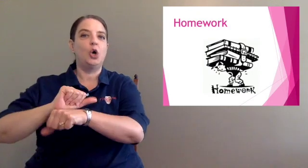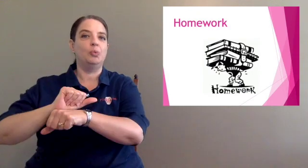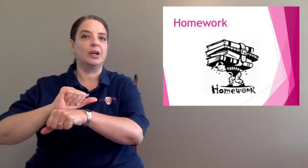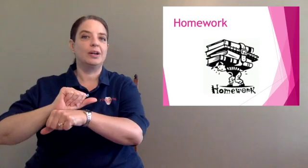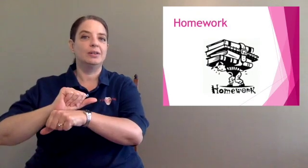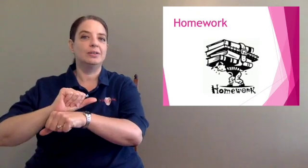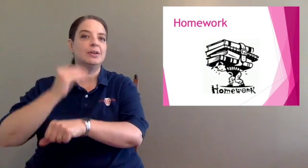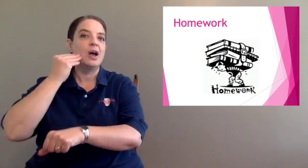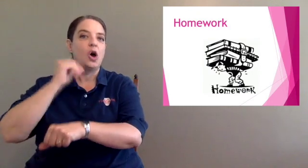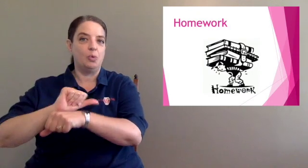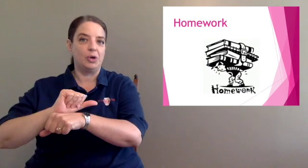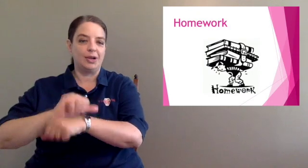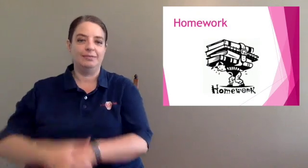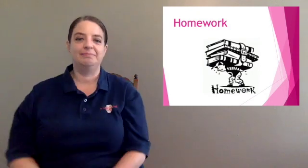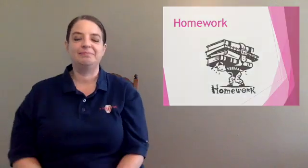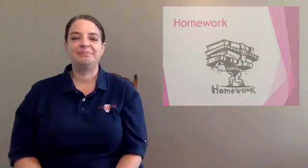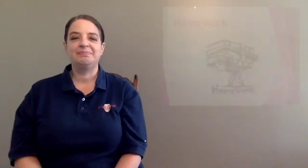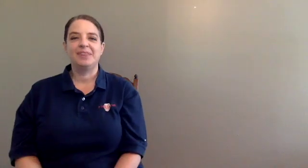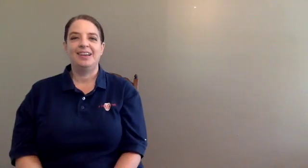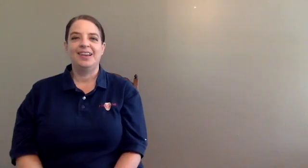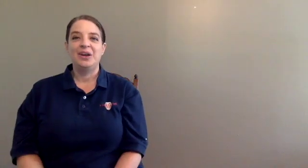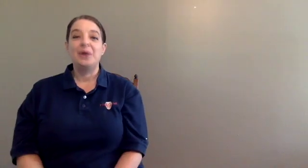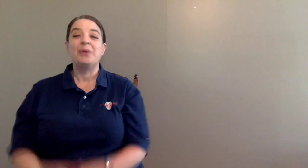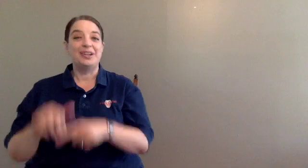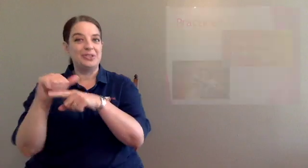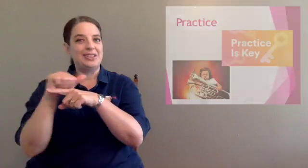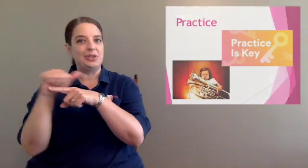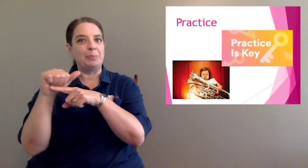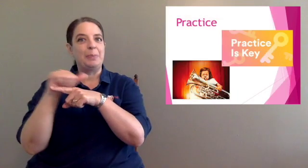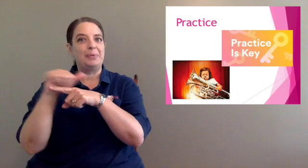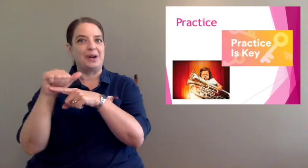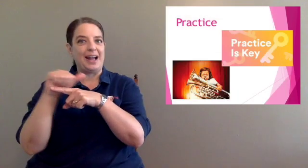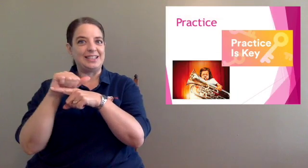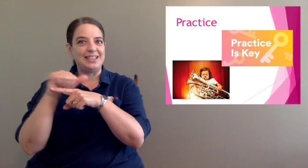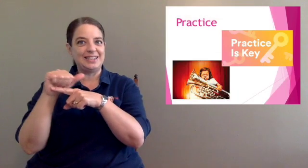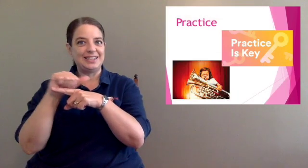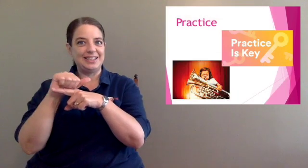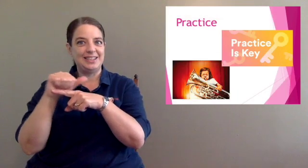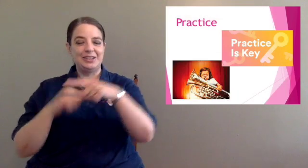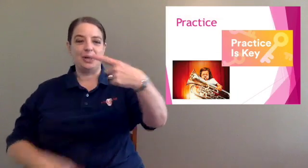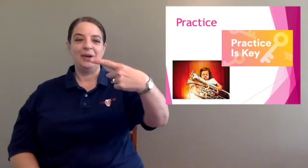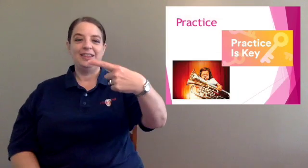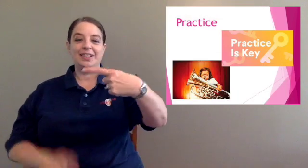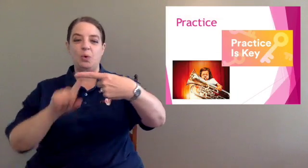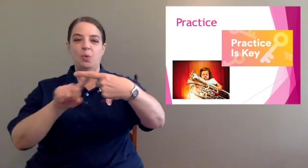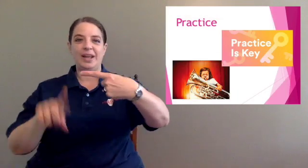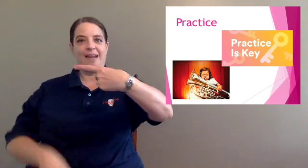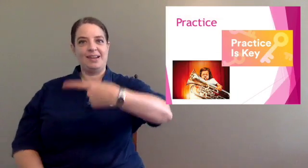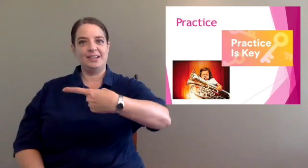homework. Homework. We also need to do some practice. So that's a one hand to